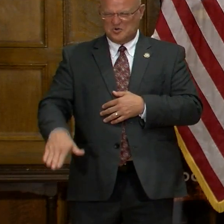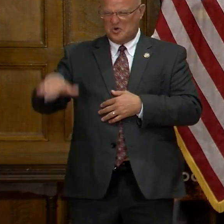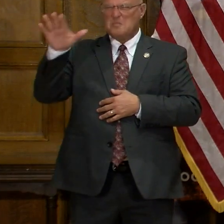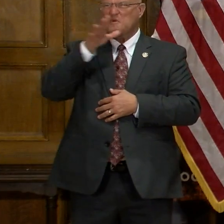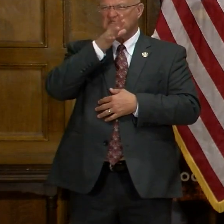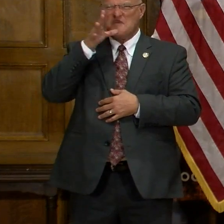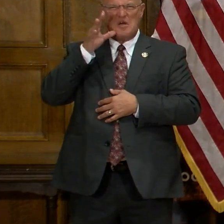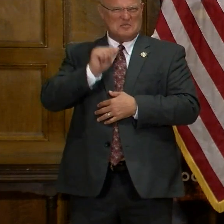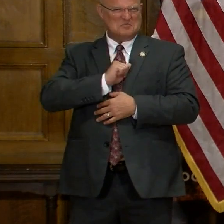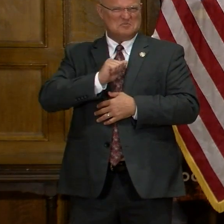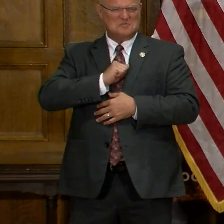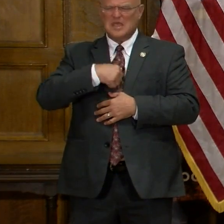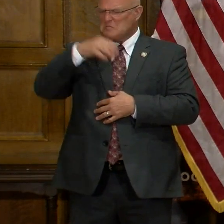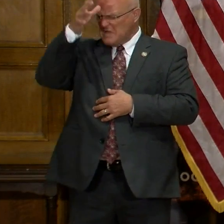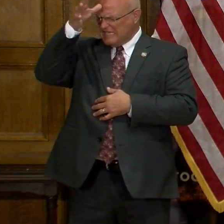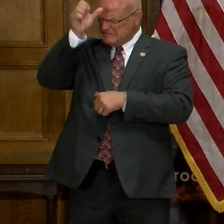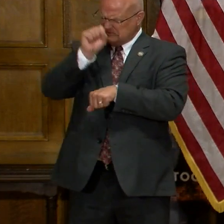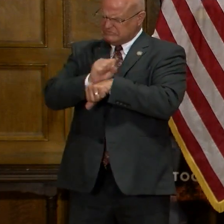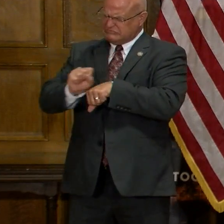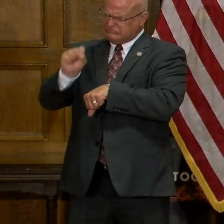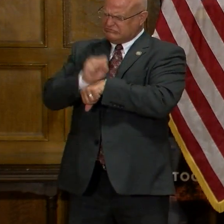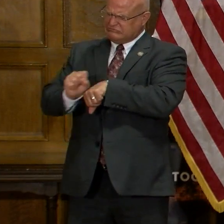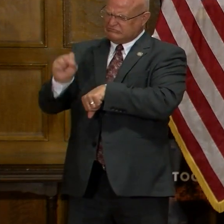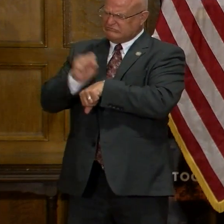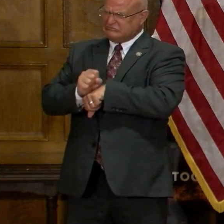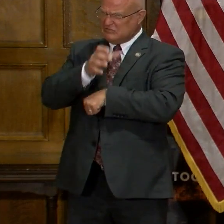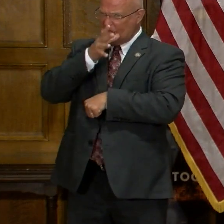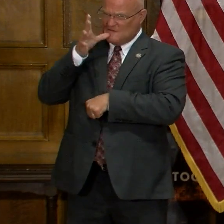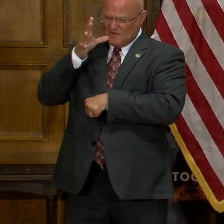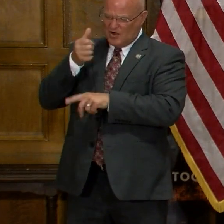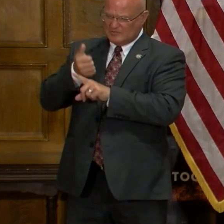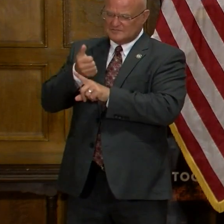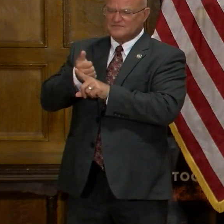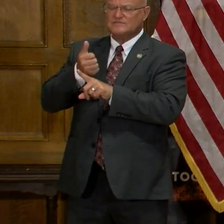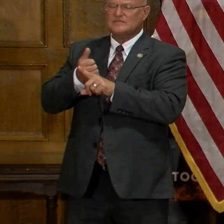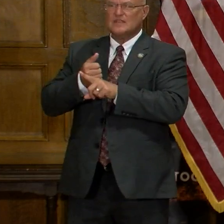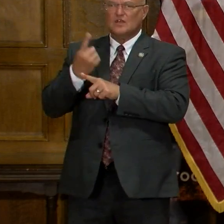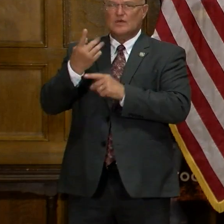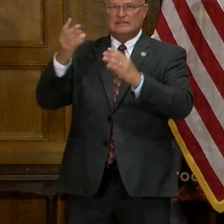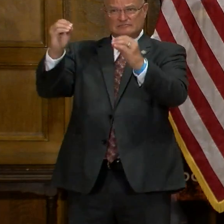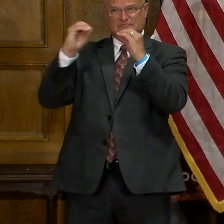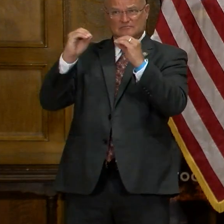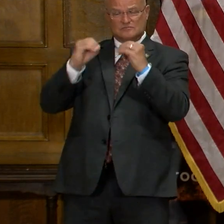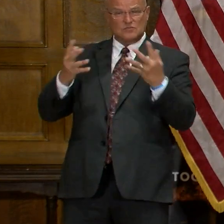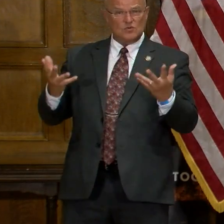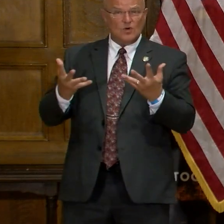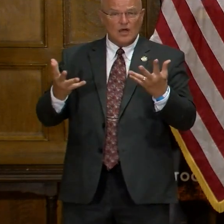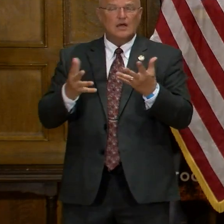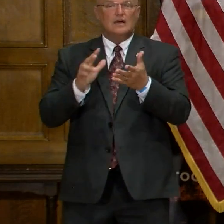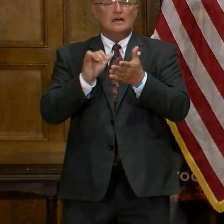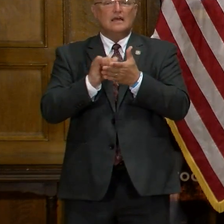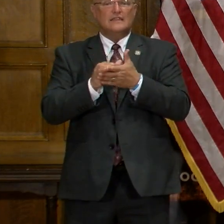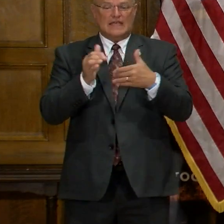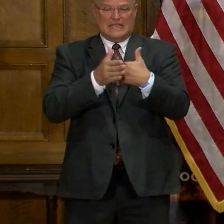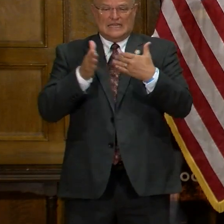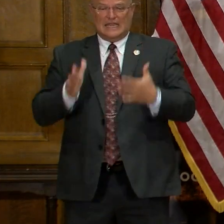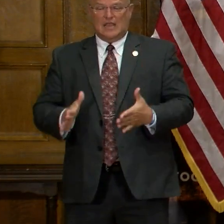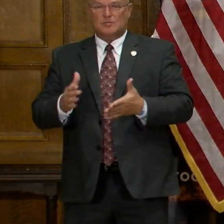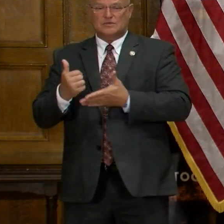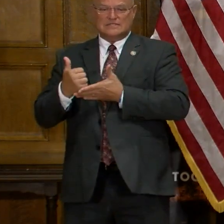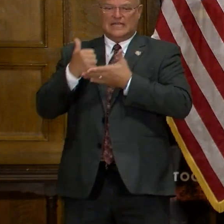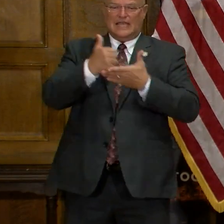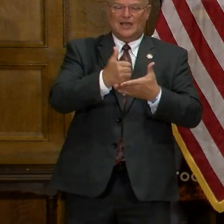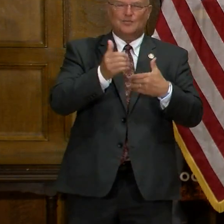and my dad worked very hard on the farm. And one thing that he taught me was that neighbors help